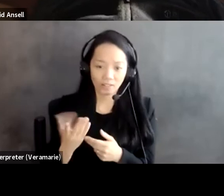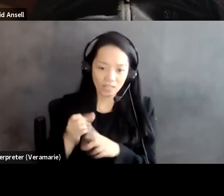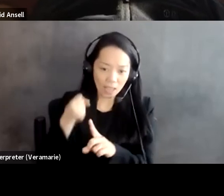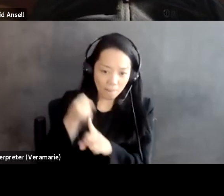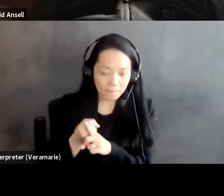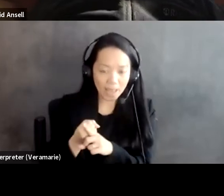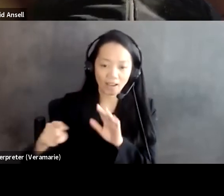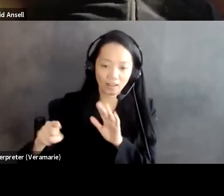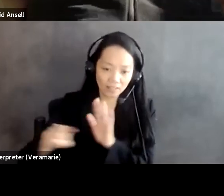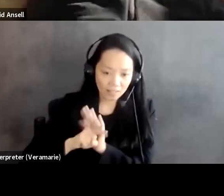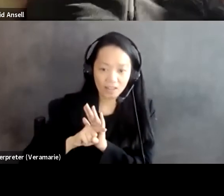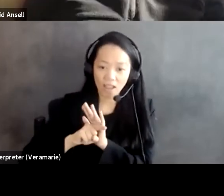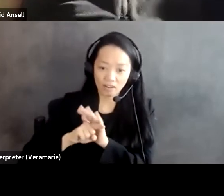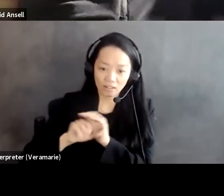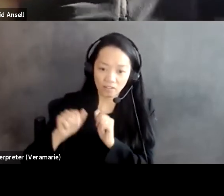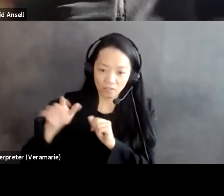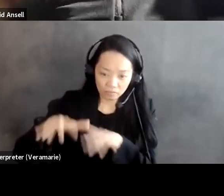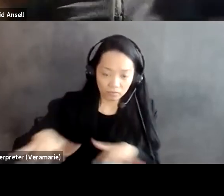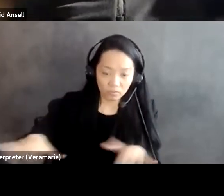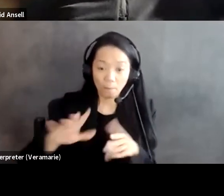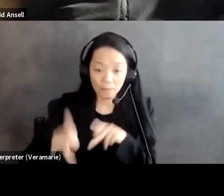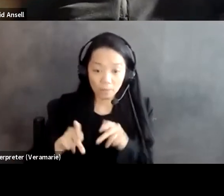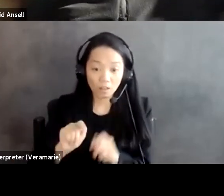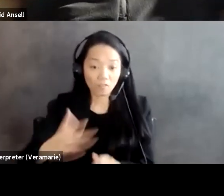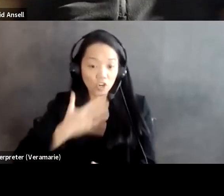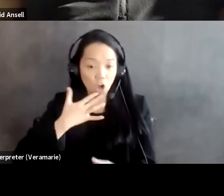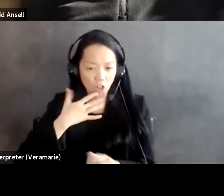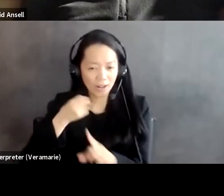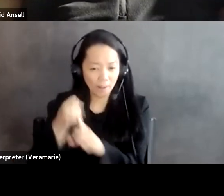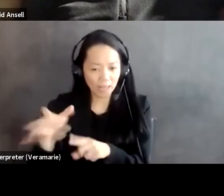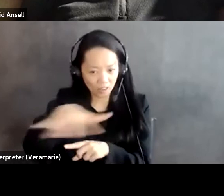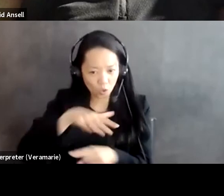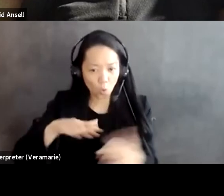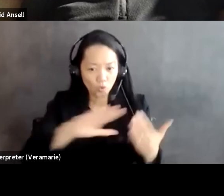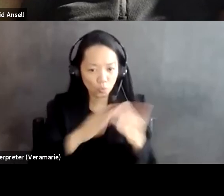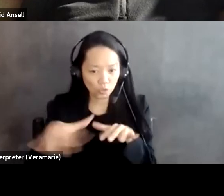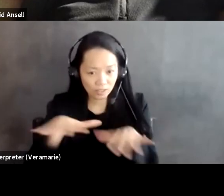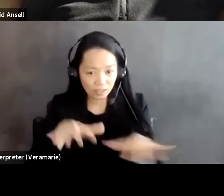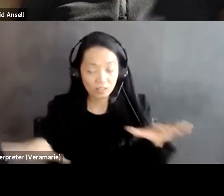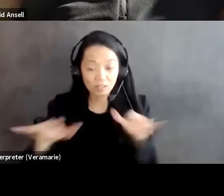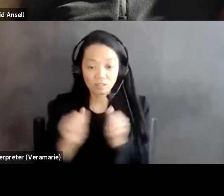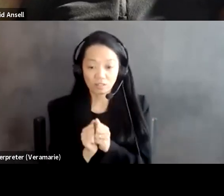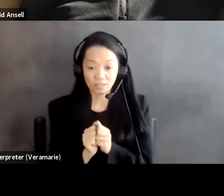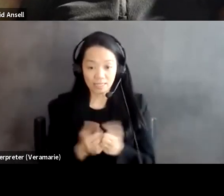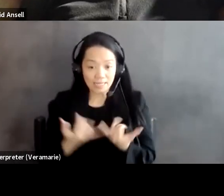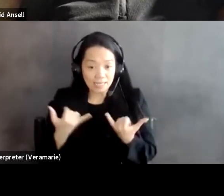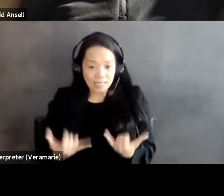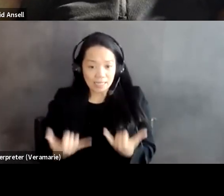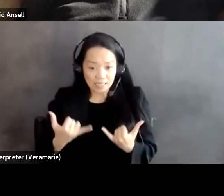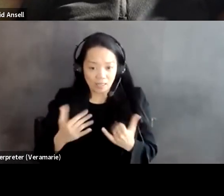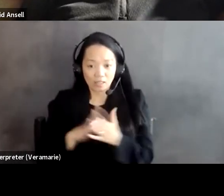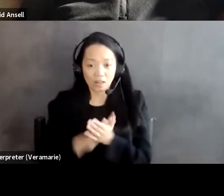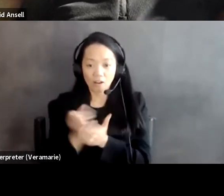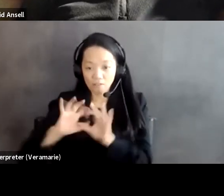color, especially in the Black community. And so there are existing disparities you've shown us in family